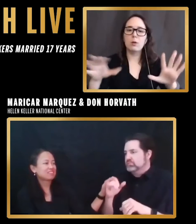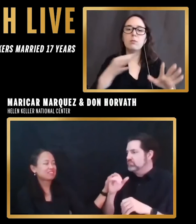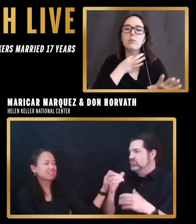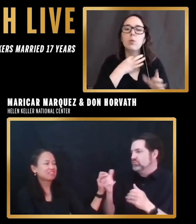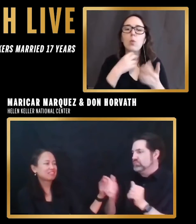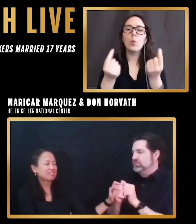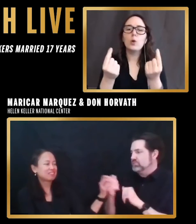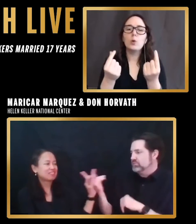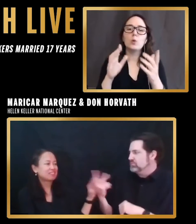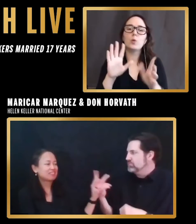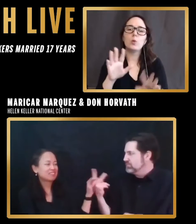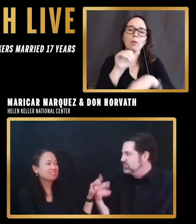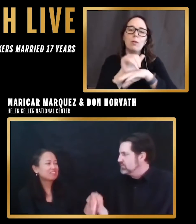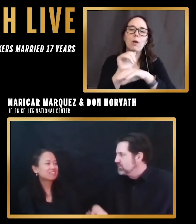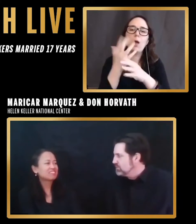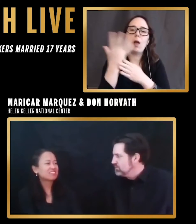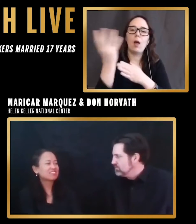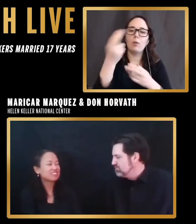both of you?